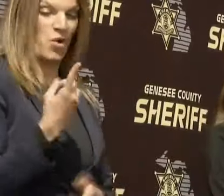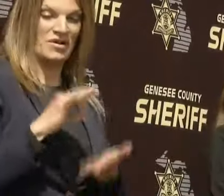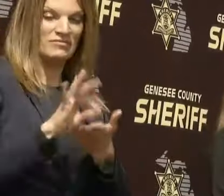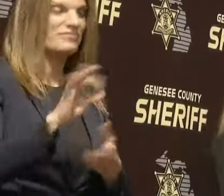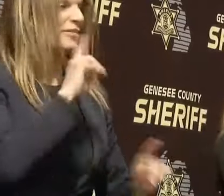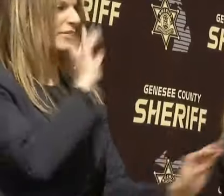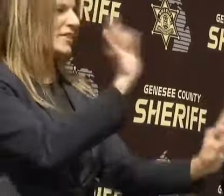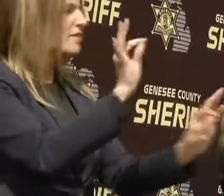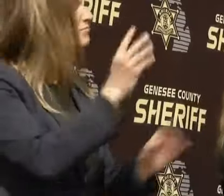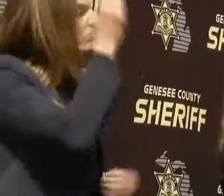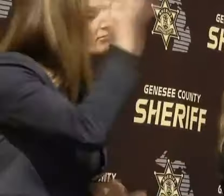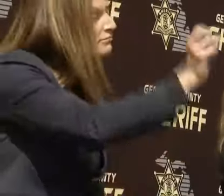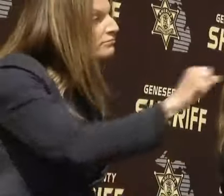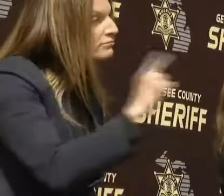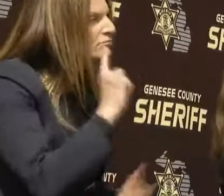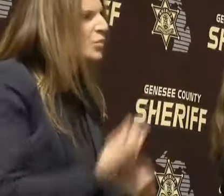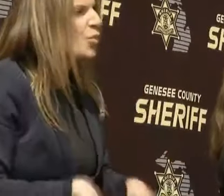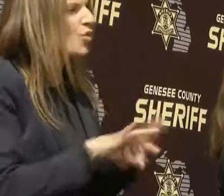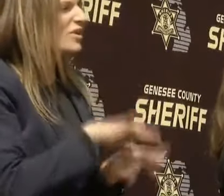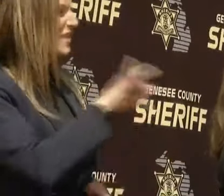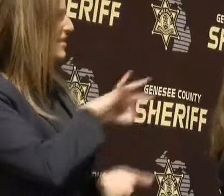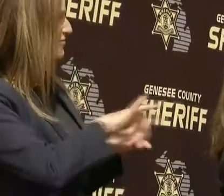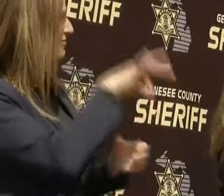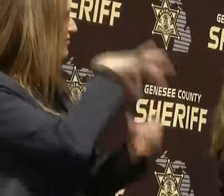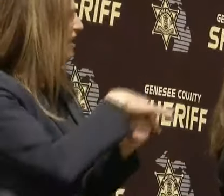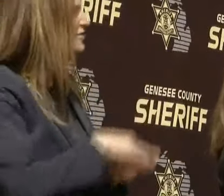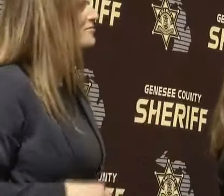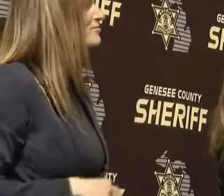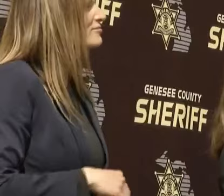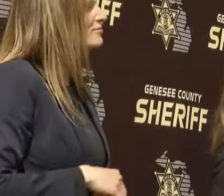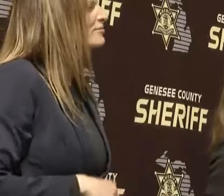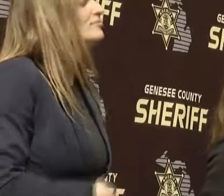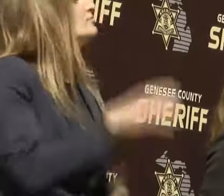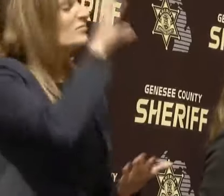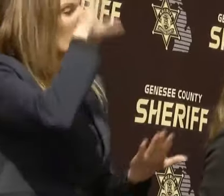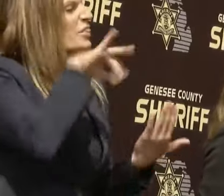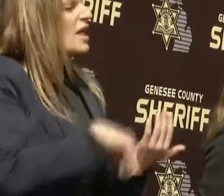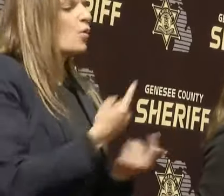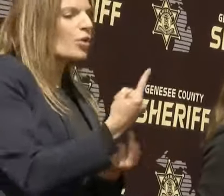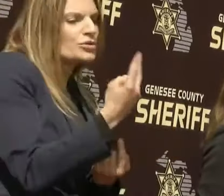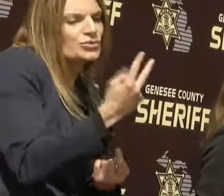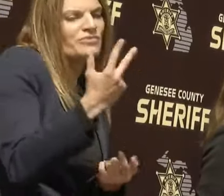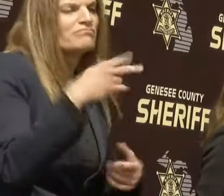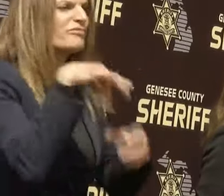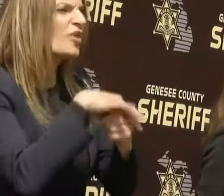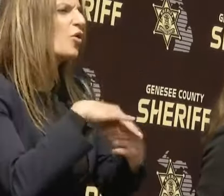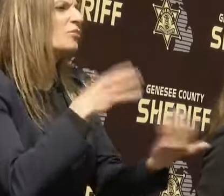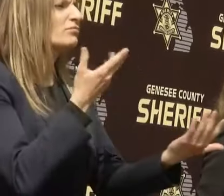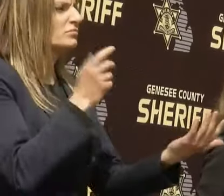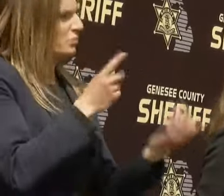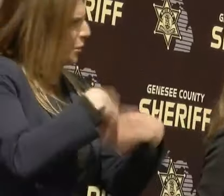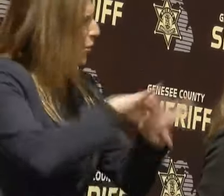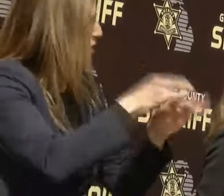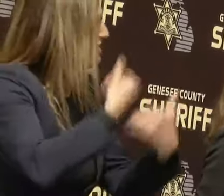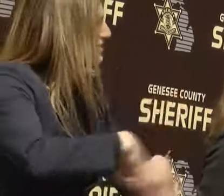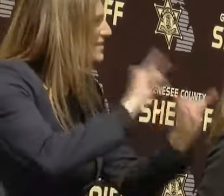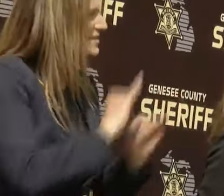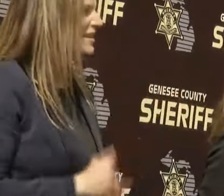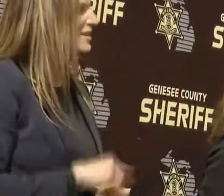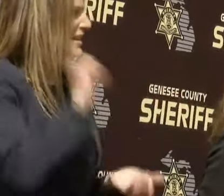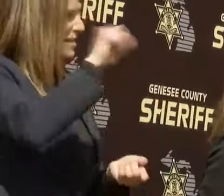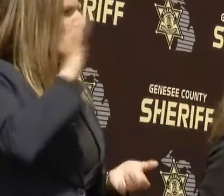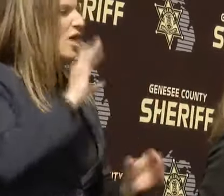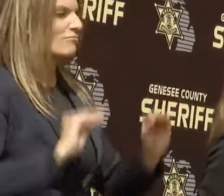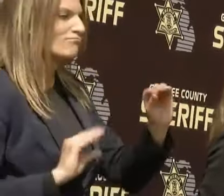count, but not only do we have elections decided by just a few votes every year, what we see right